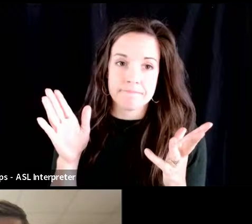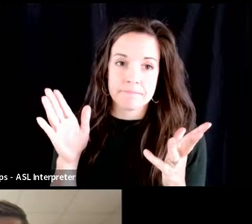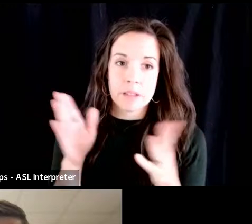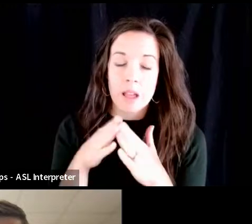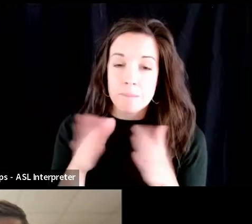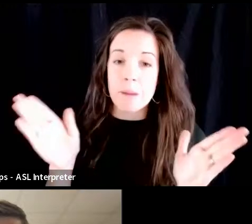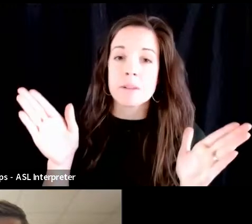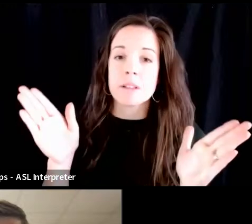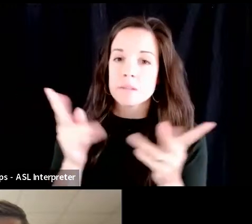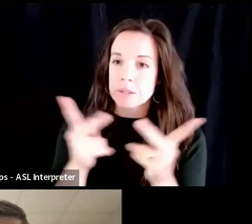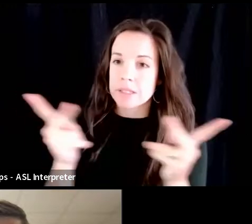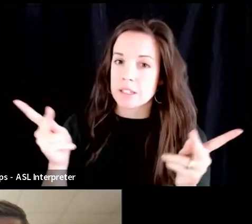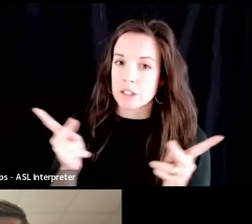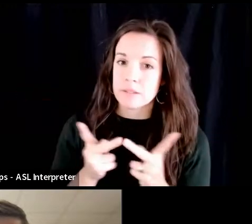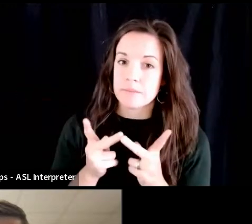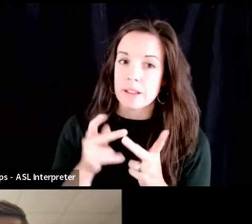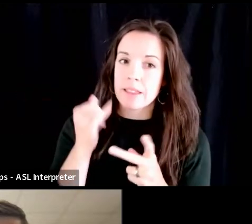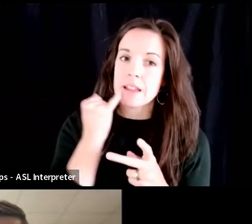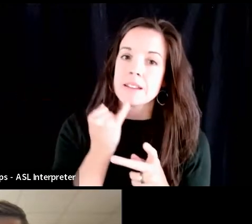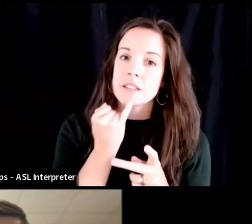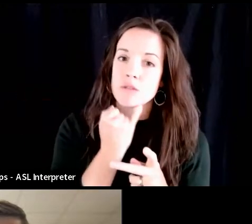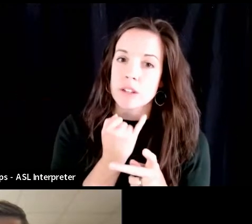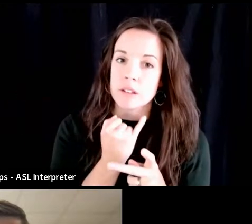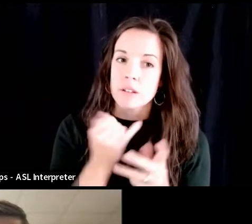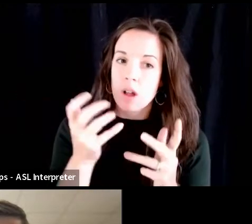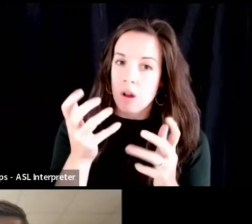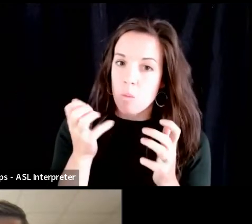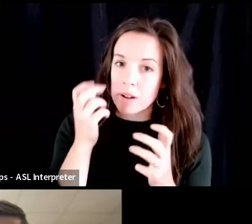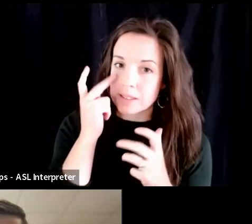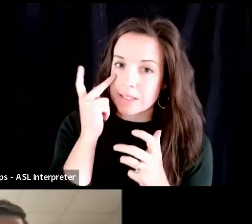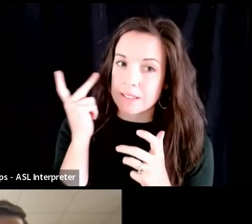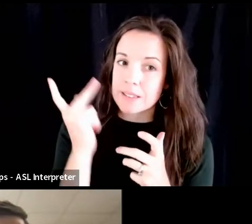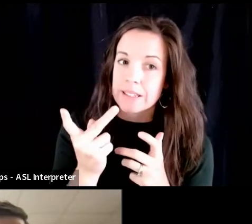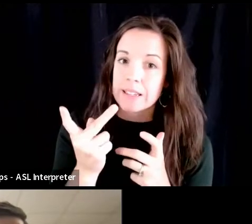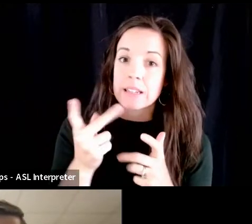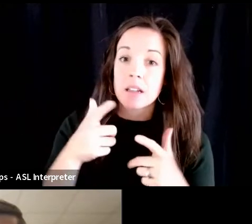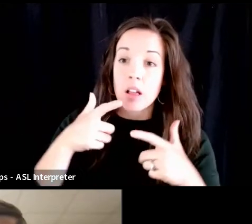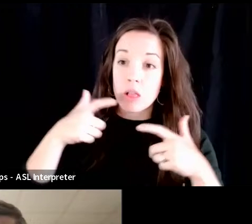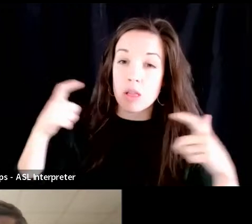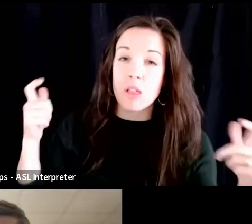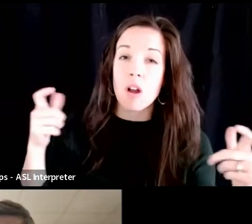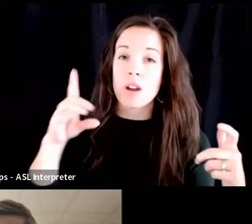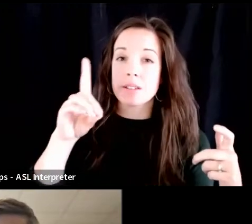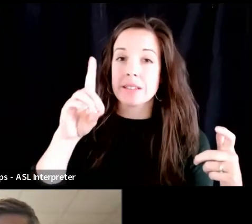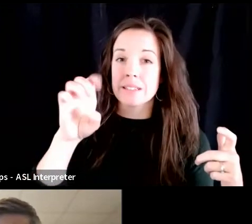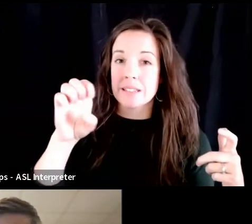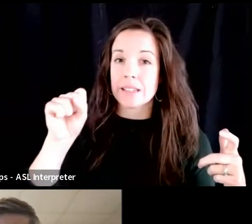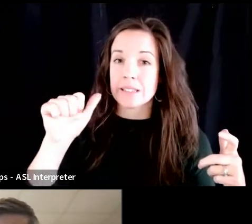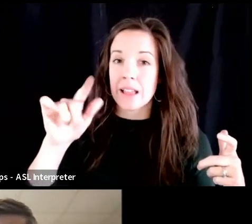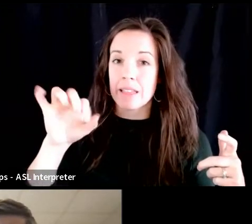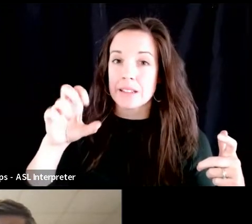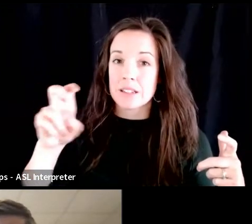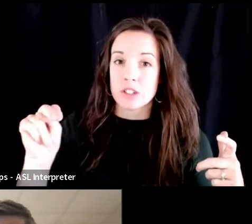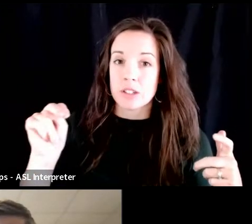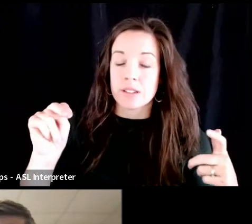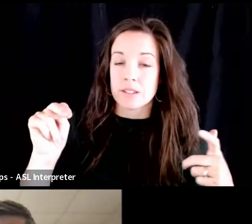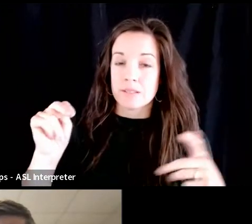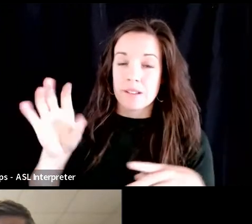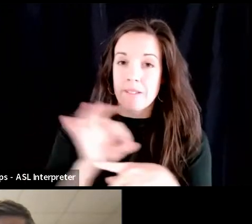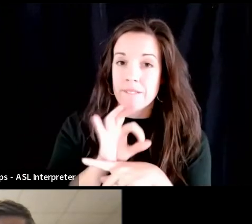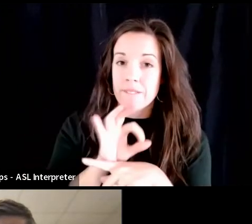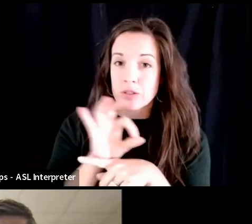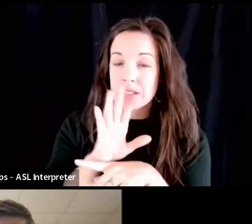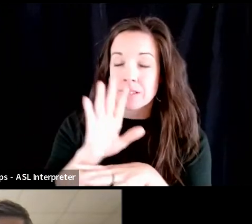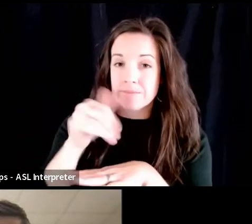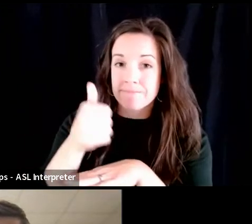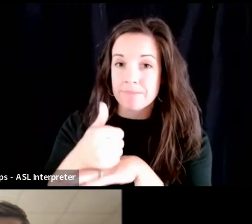a publicly stated position that Israel wants to see large desalination facilities built in Gaza. And that's for selfish